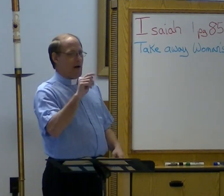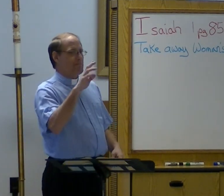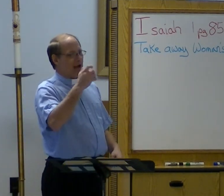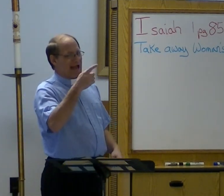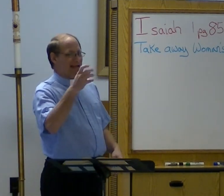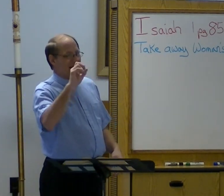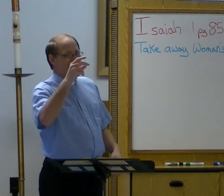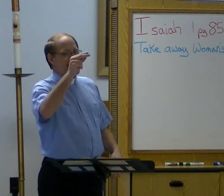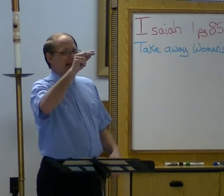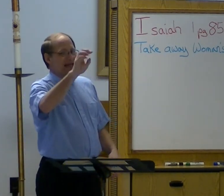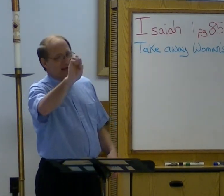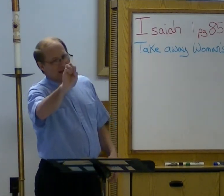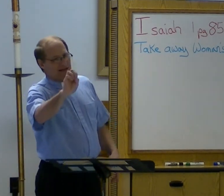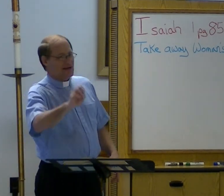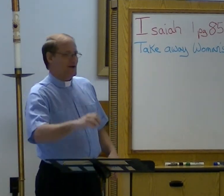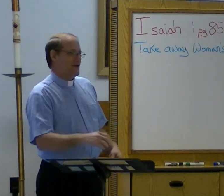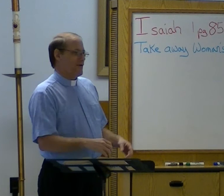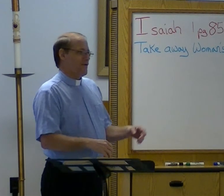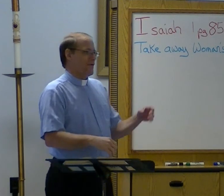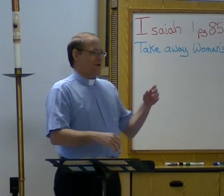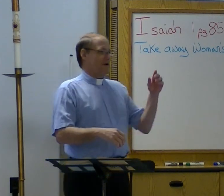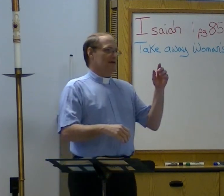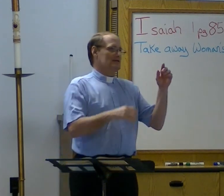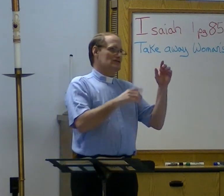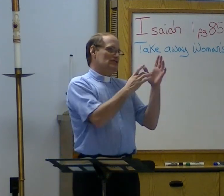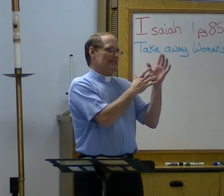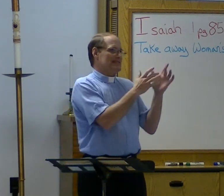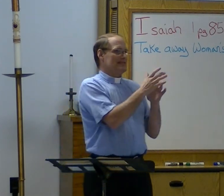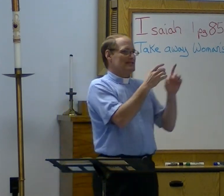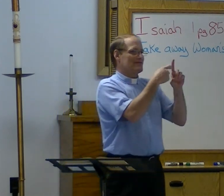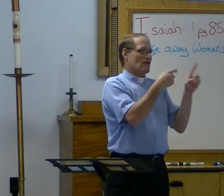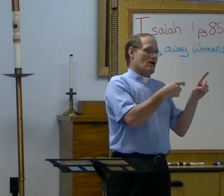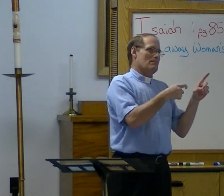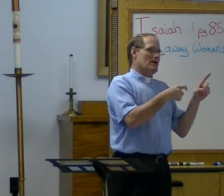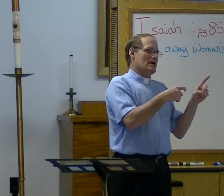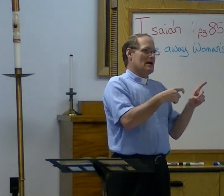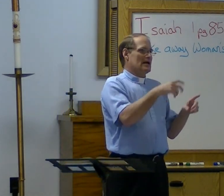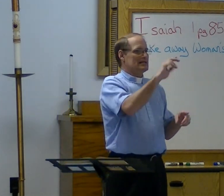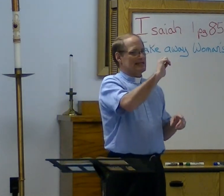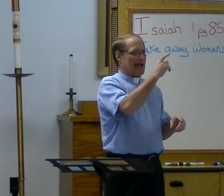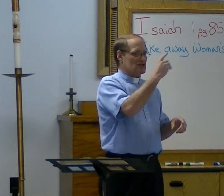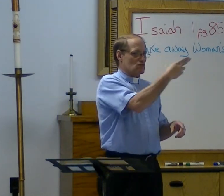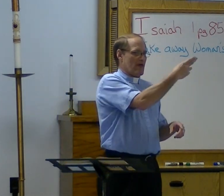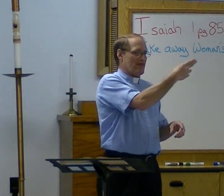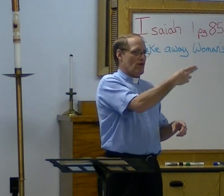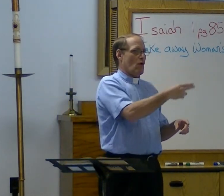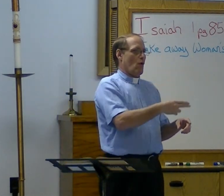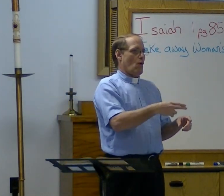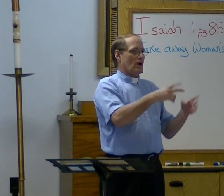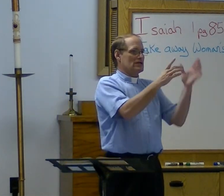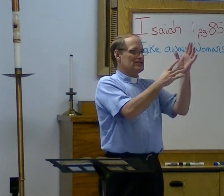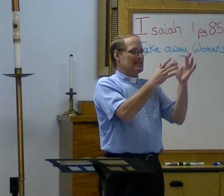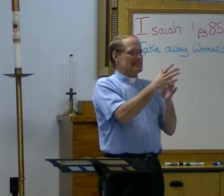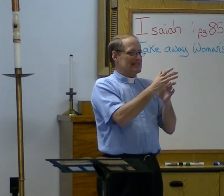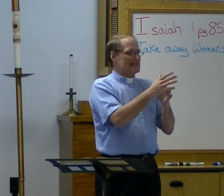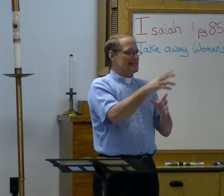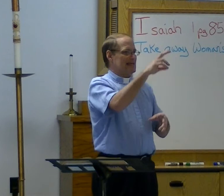The Magdalene, or Jesus from Nazareth, or Jesus